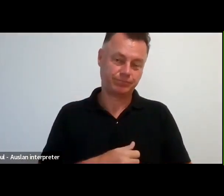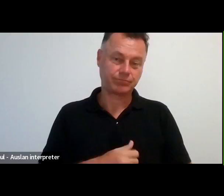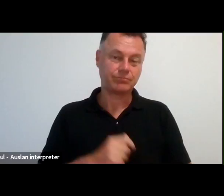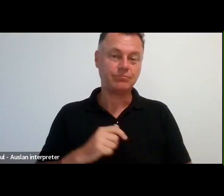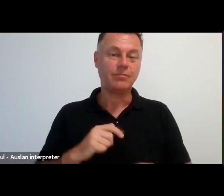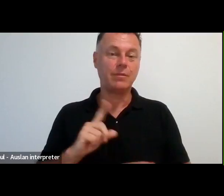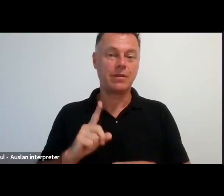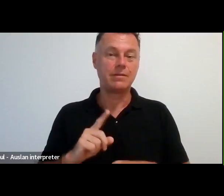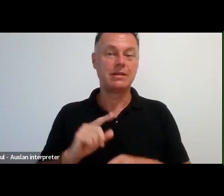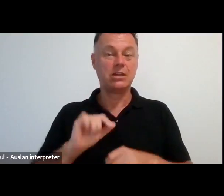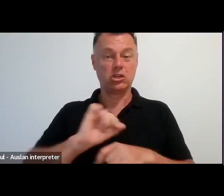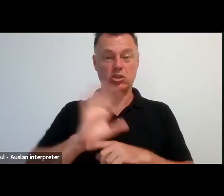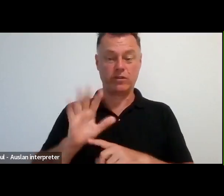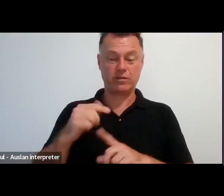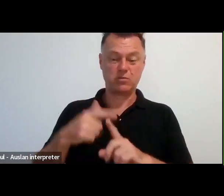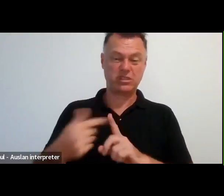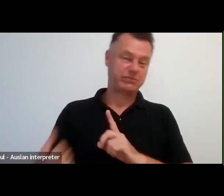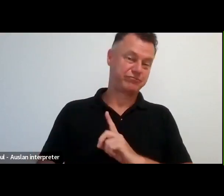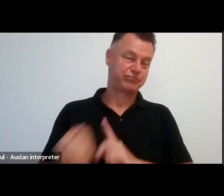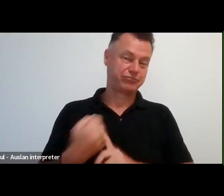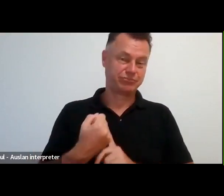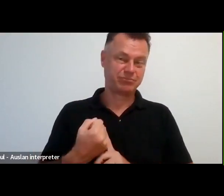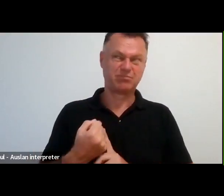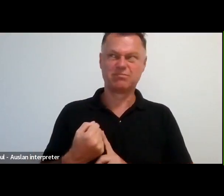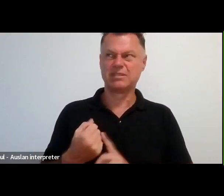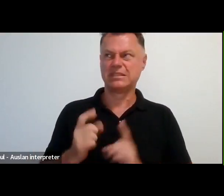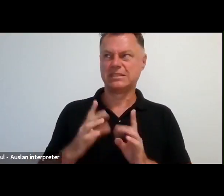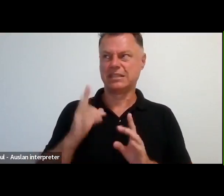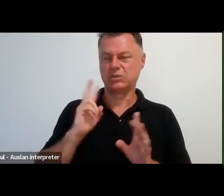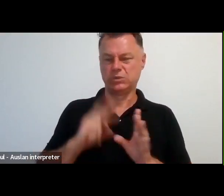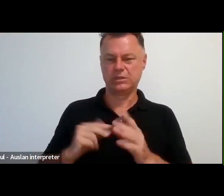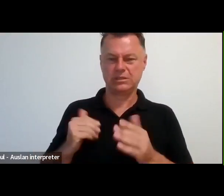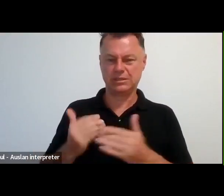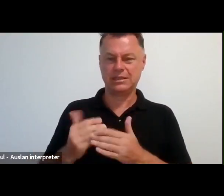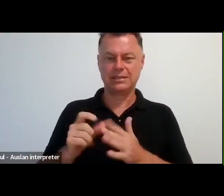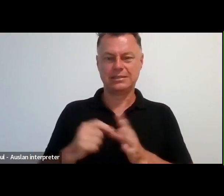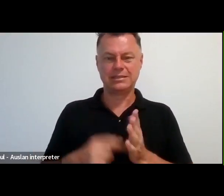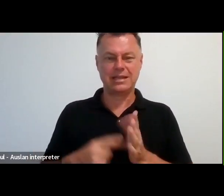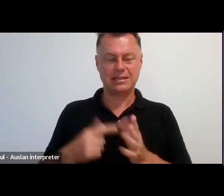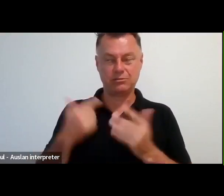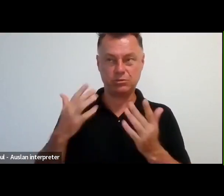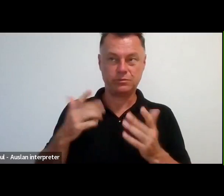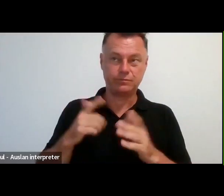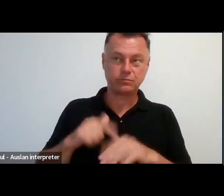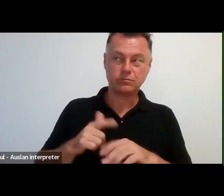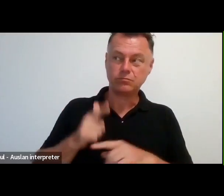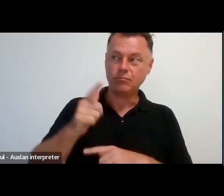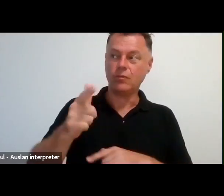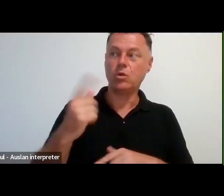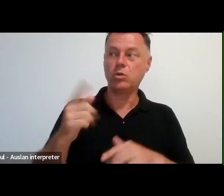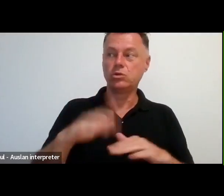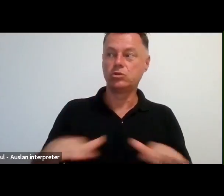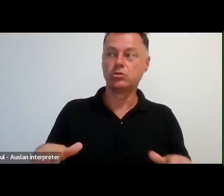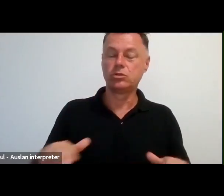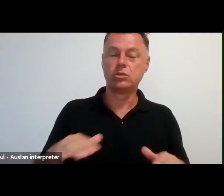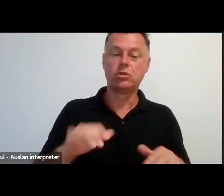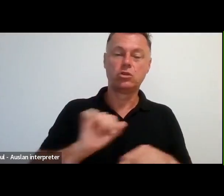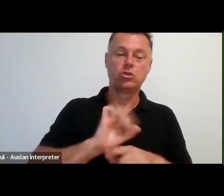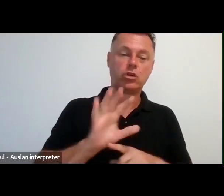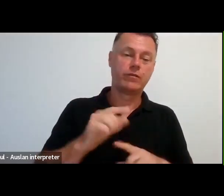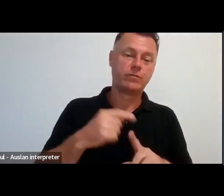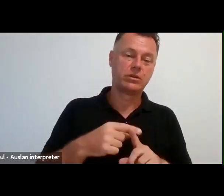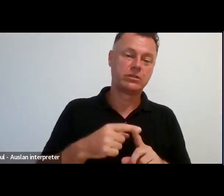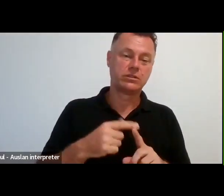of COVID, and given it's only been around for a couple of years, again, the data is still pending, but for kids with COVID, they are at increased risk